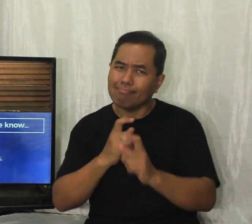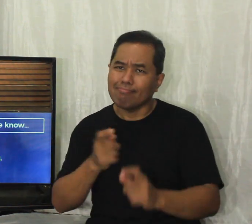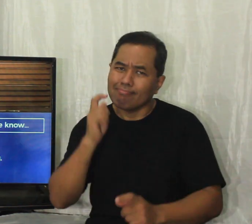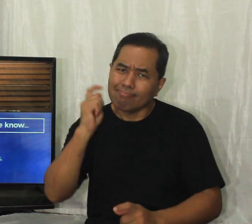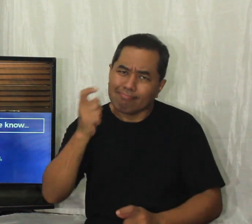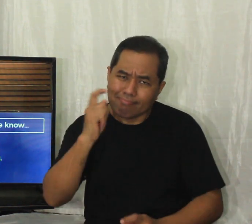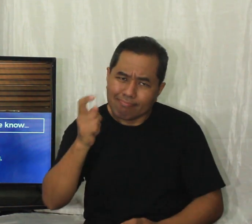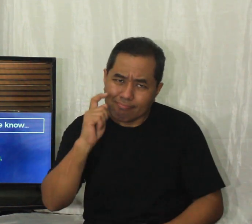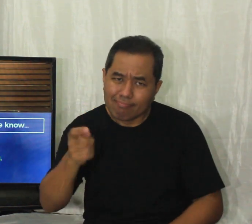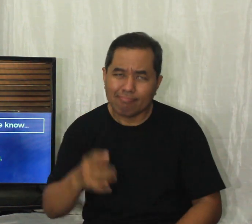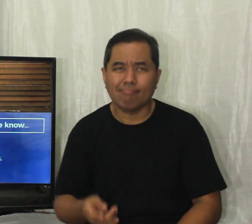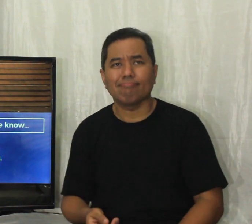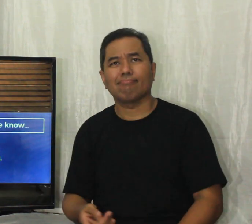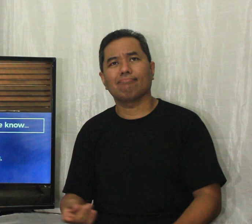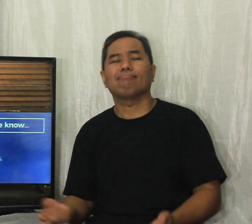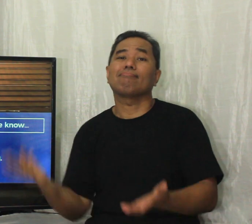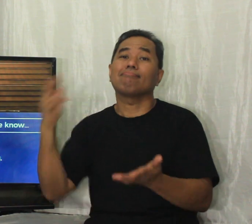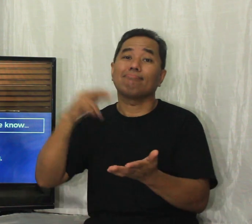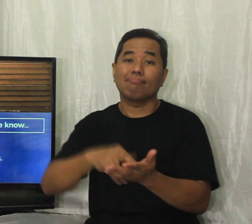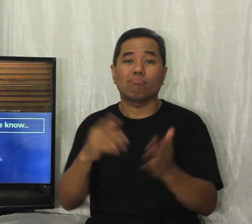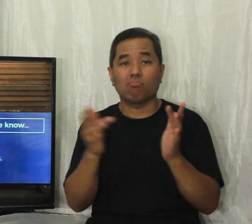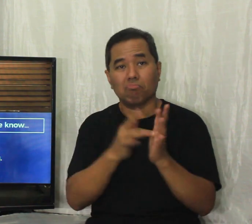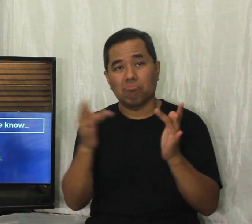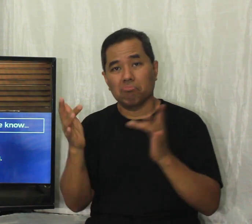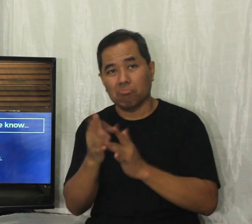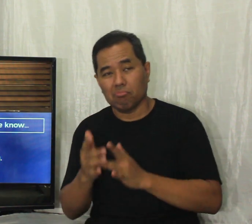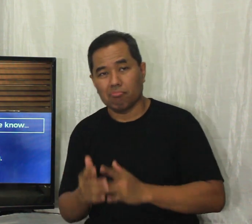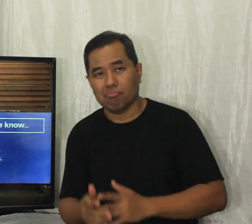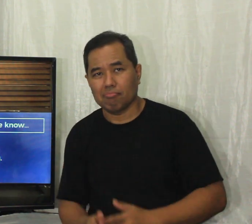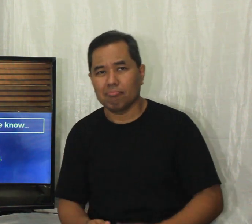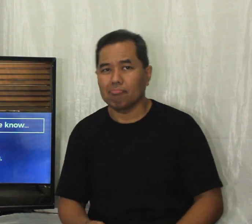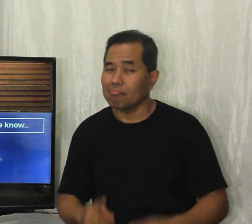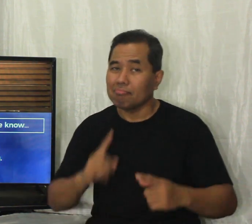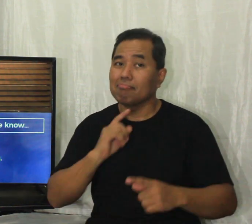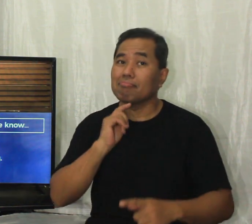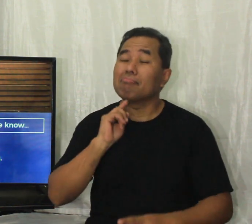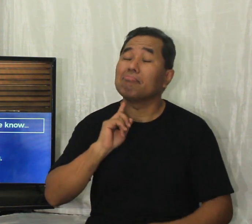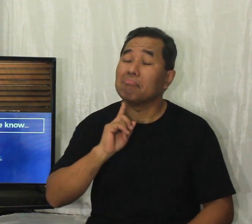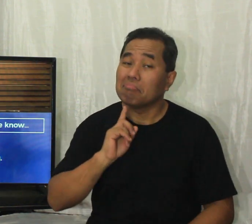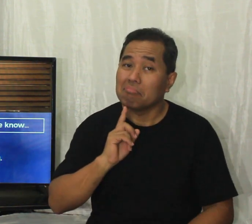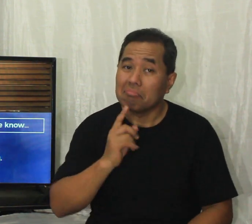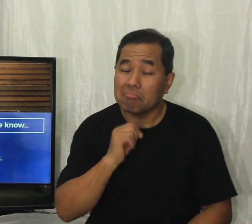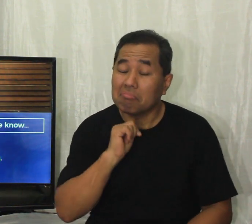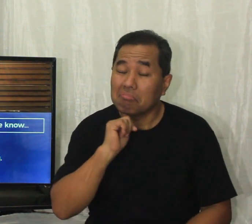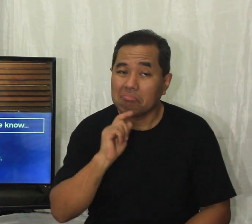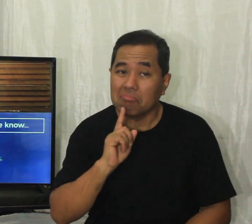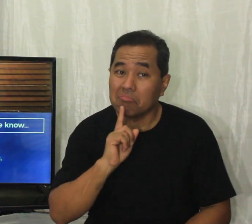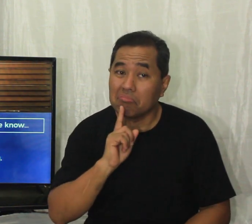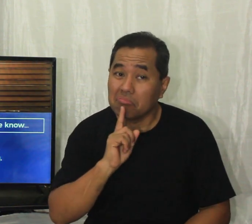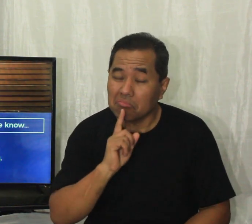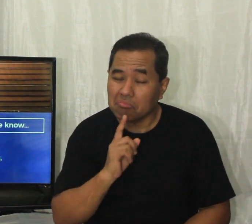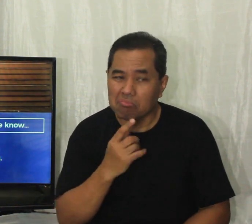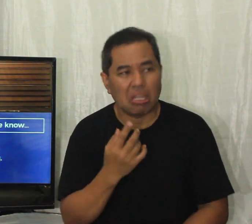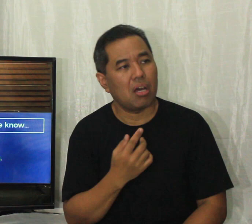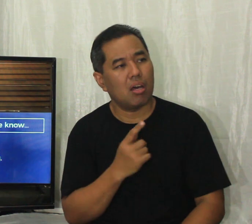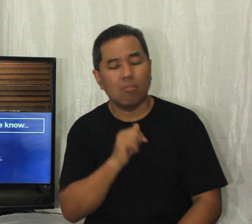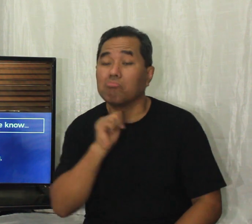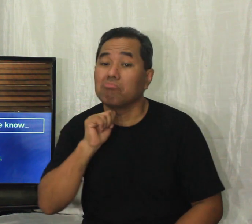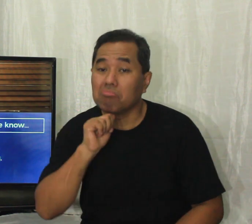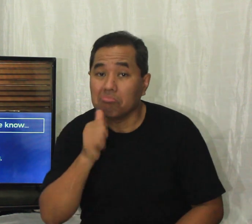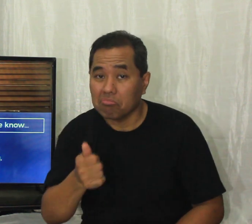preached to all nations, then the end will come. So we're going to get busy. Just like many other churches like